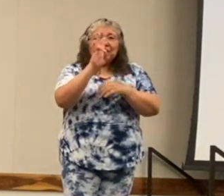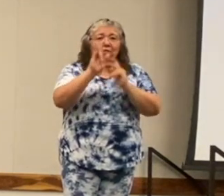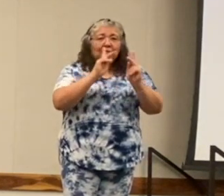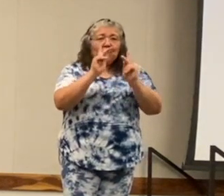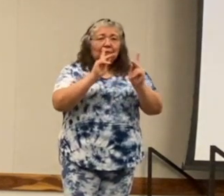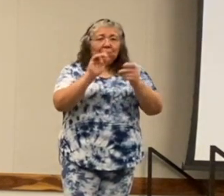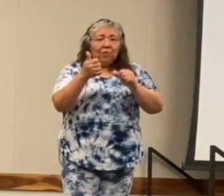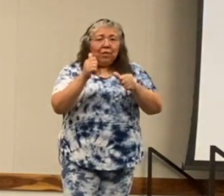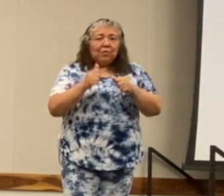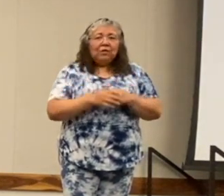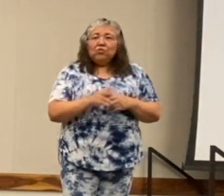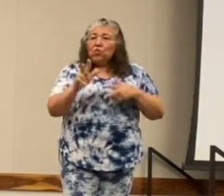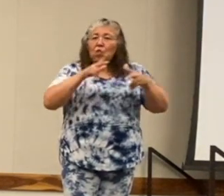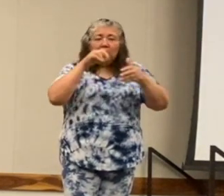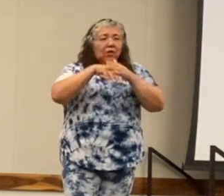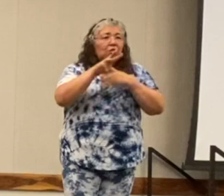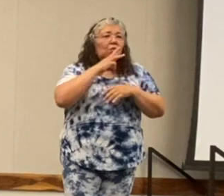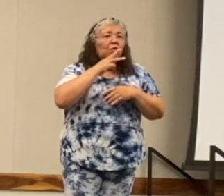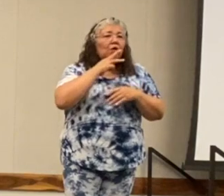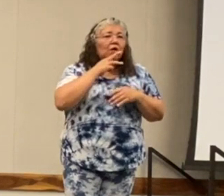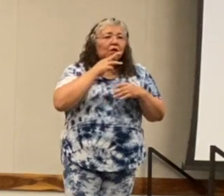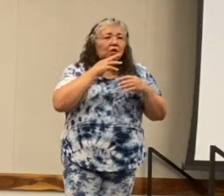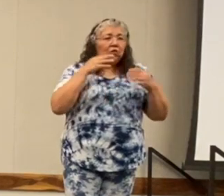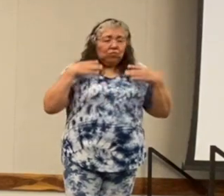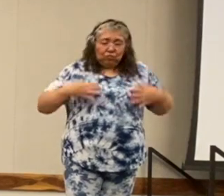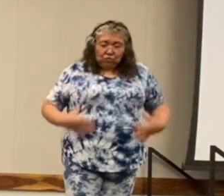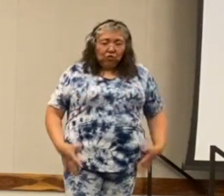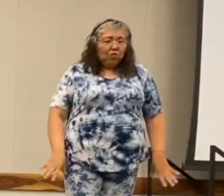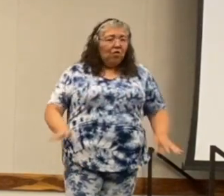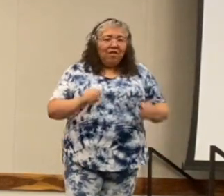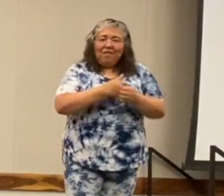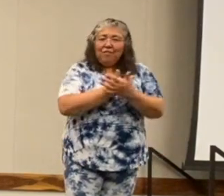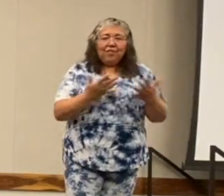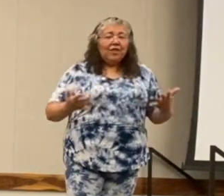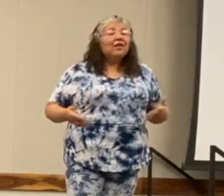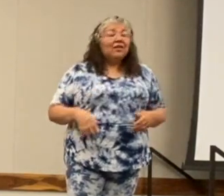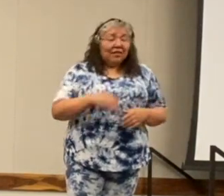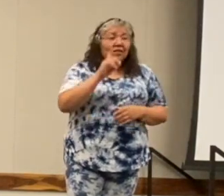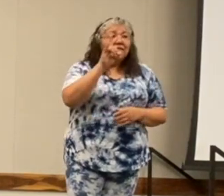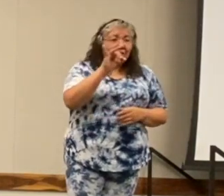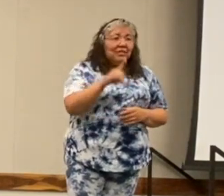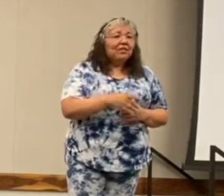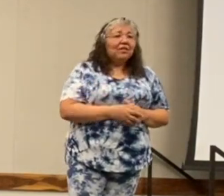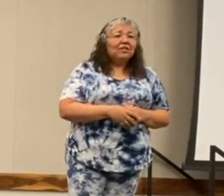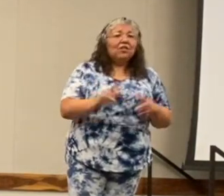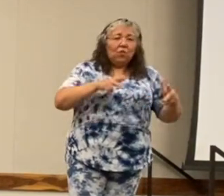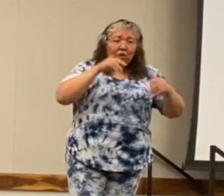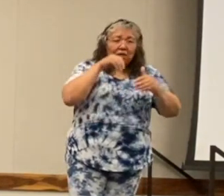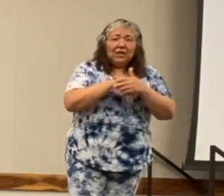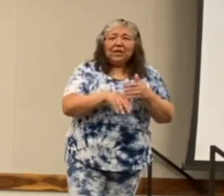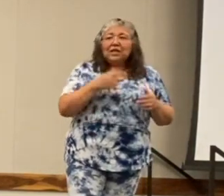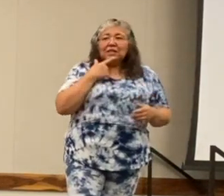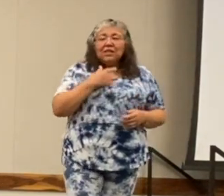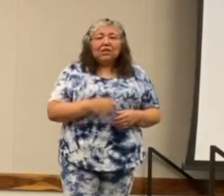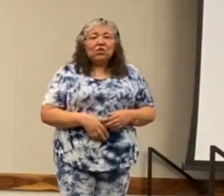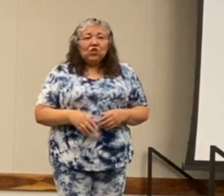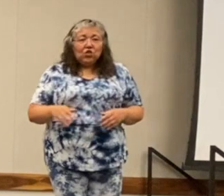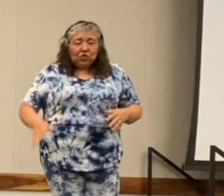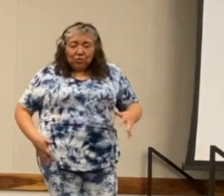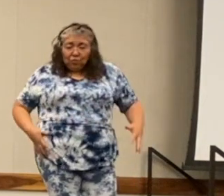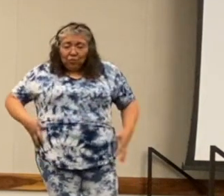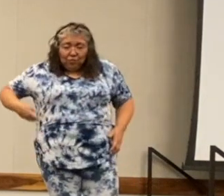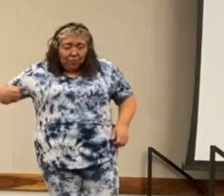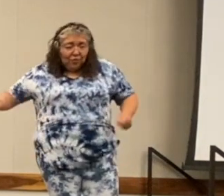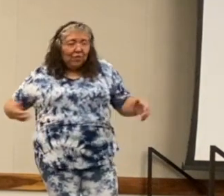got baptized. They just walked into the water, jeans and all. They did. They just walked in, and I was like, you better empty your pockets.